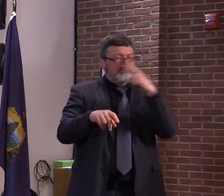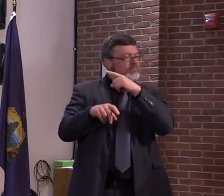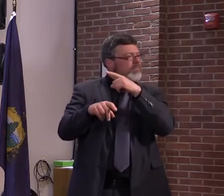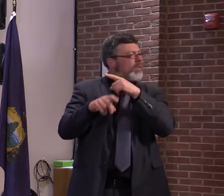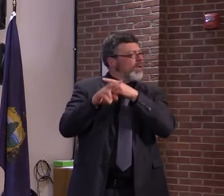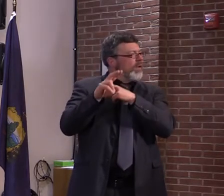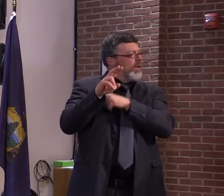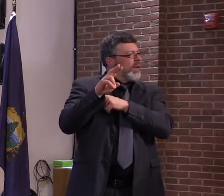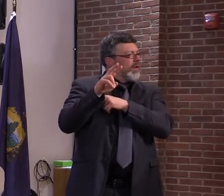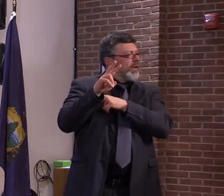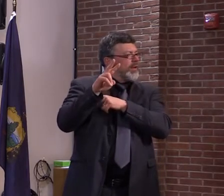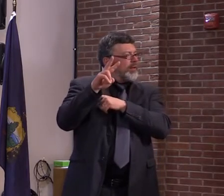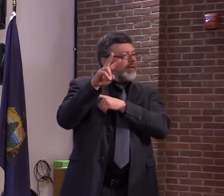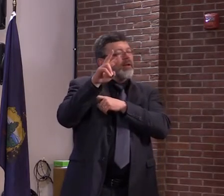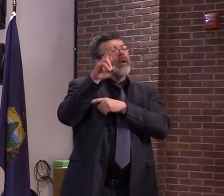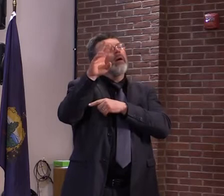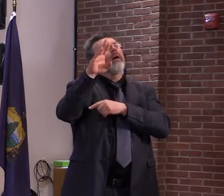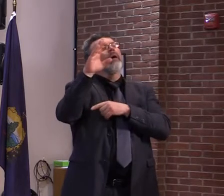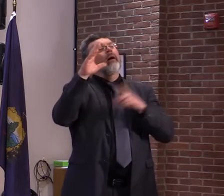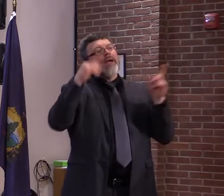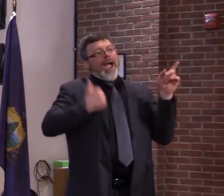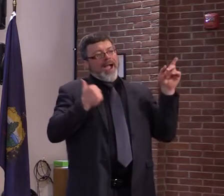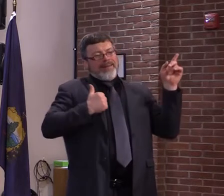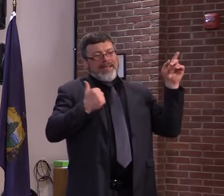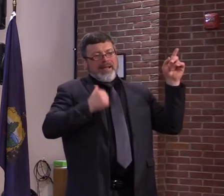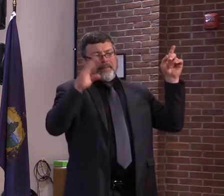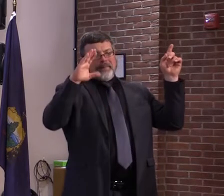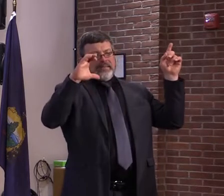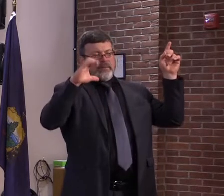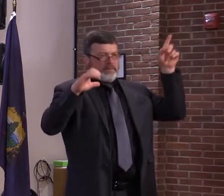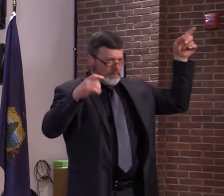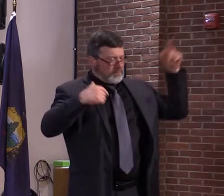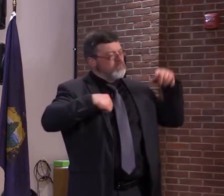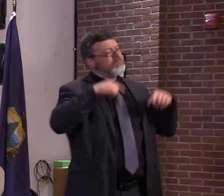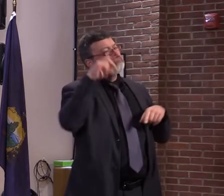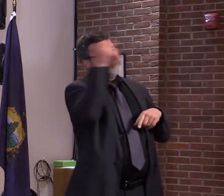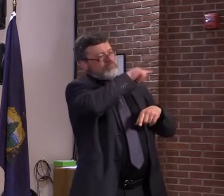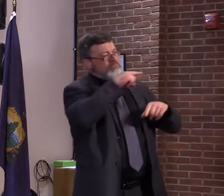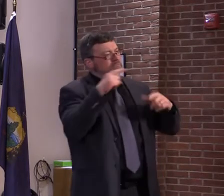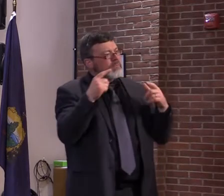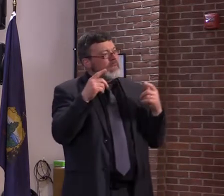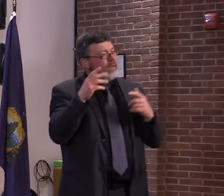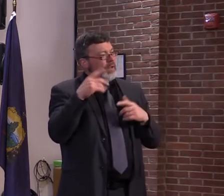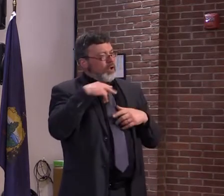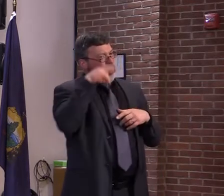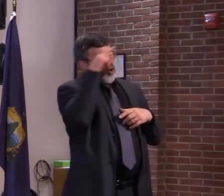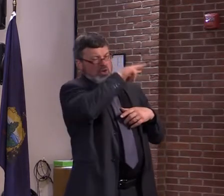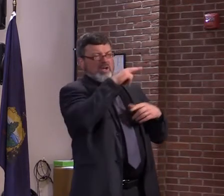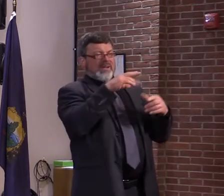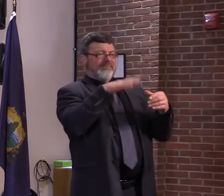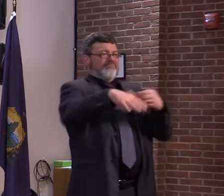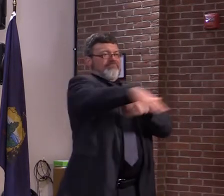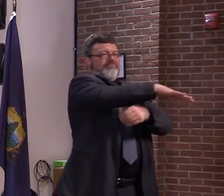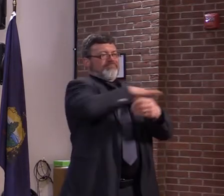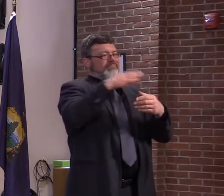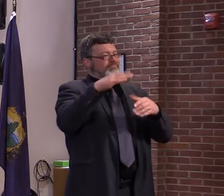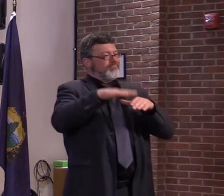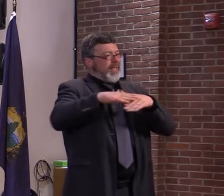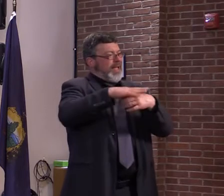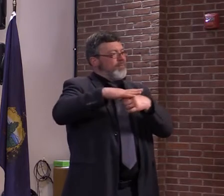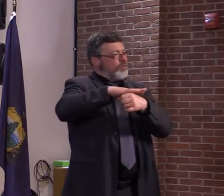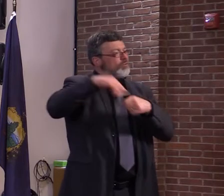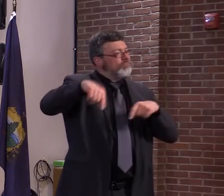aren't dying in the Vancouver site, they are dying in the neighborhood at similar rates to what was happening without the